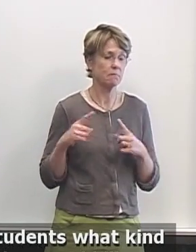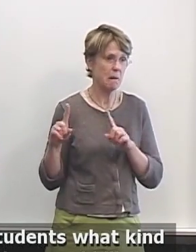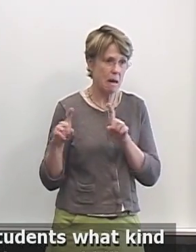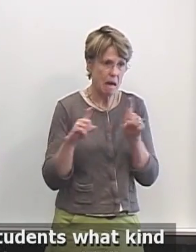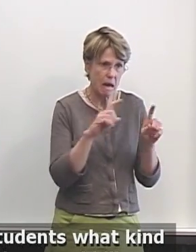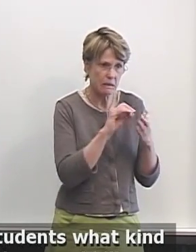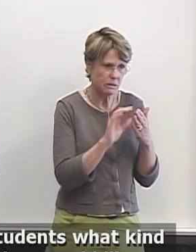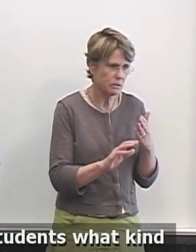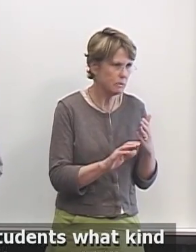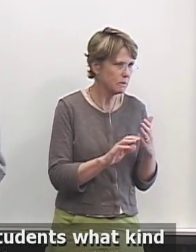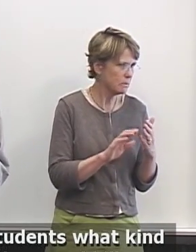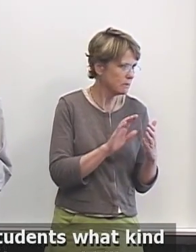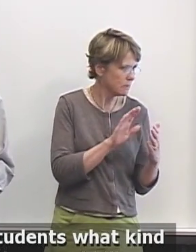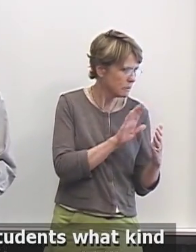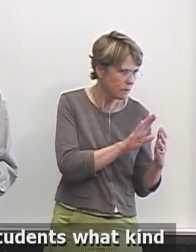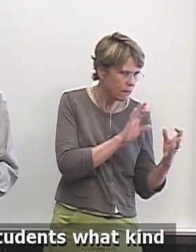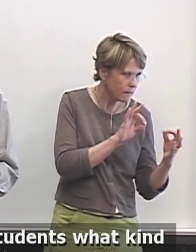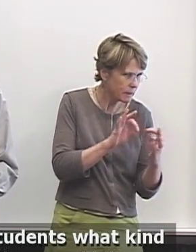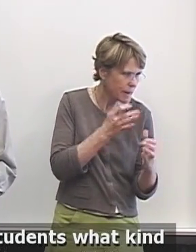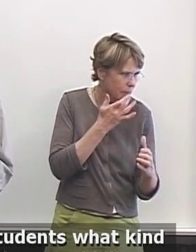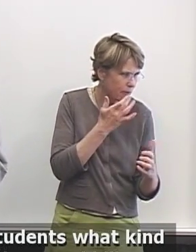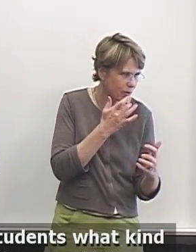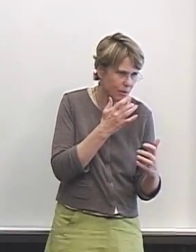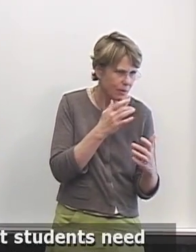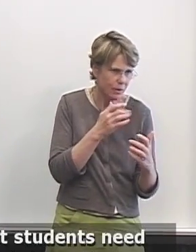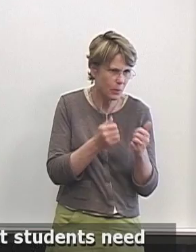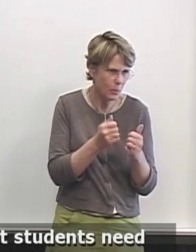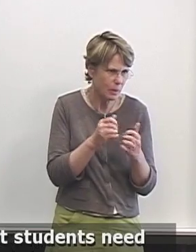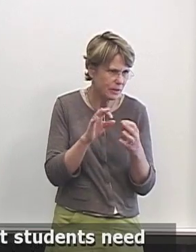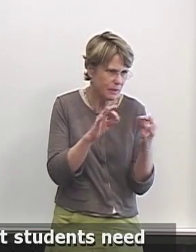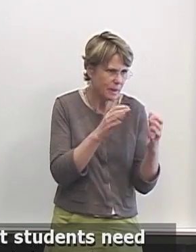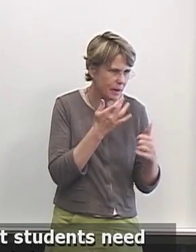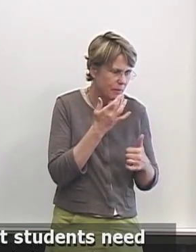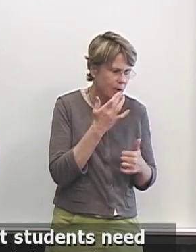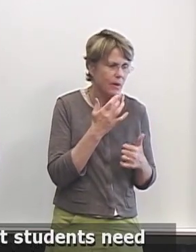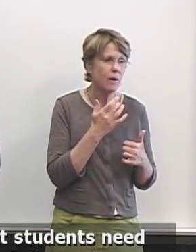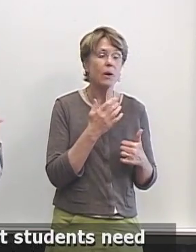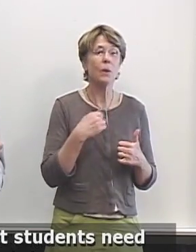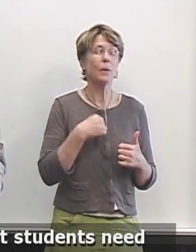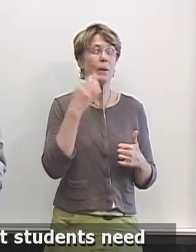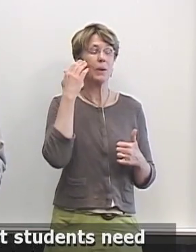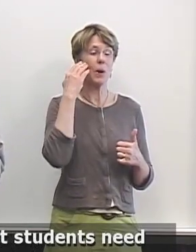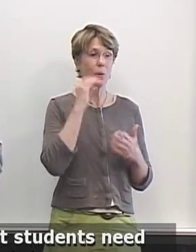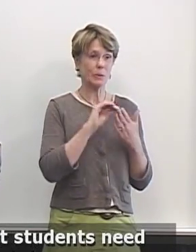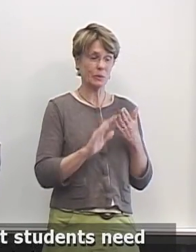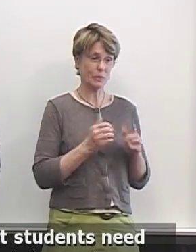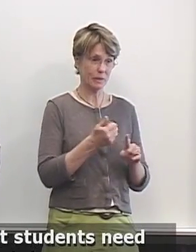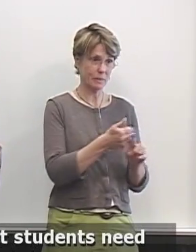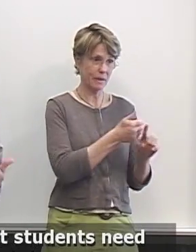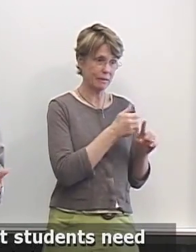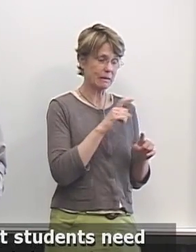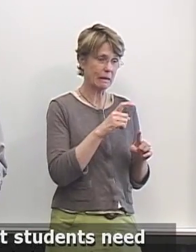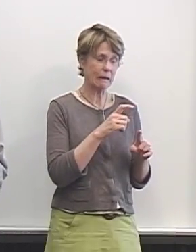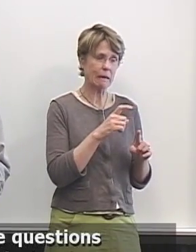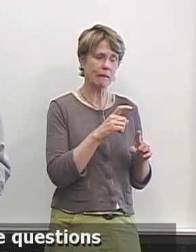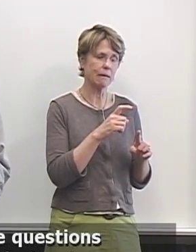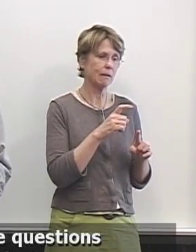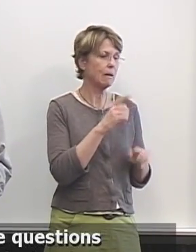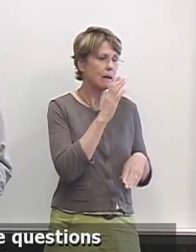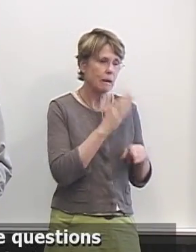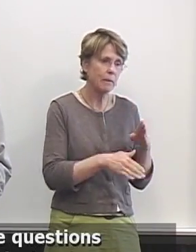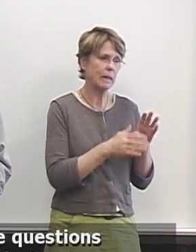what kind of feedback they would like. We know that students need complete statements,